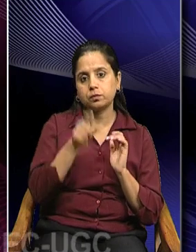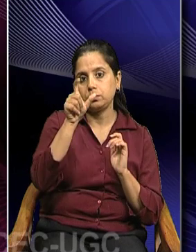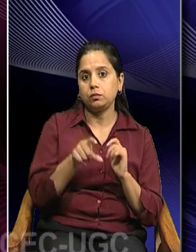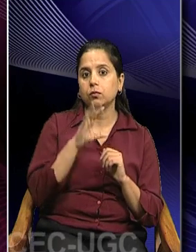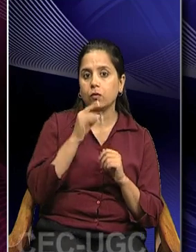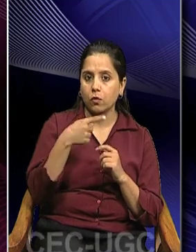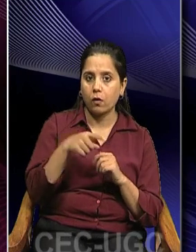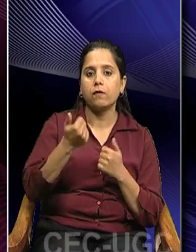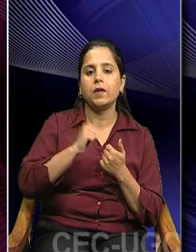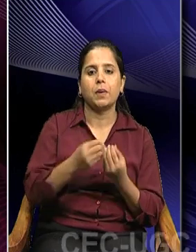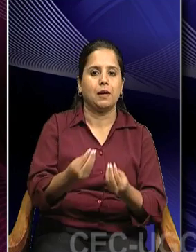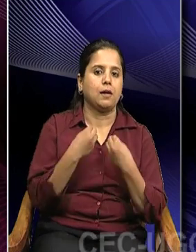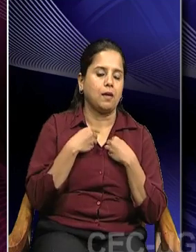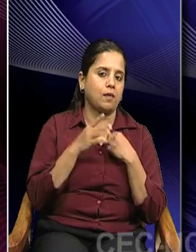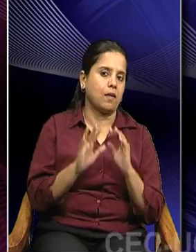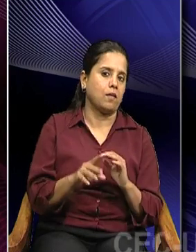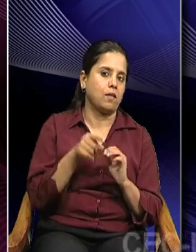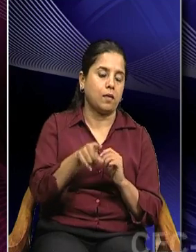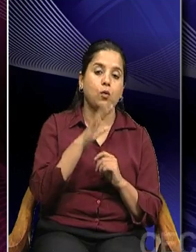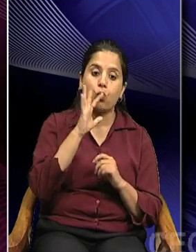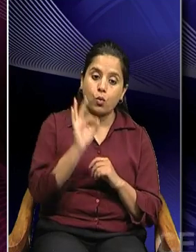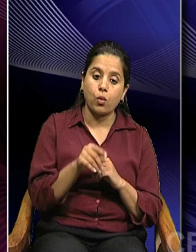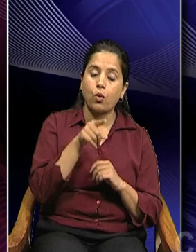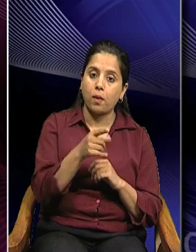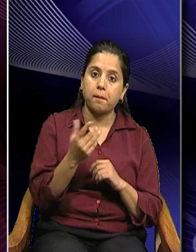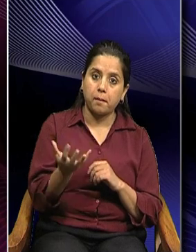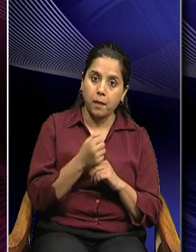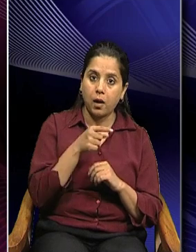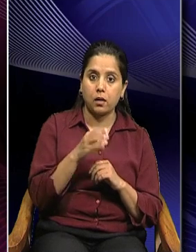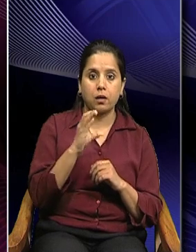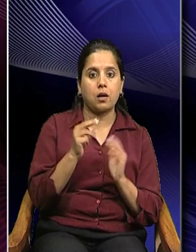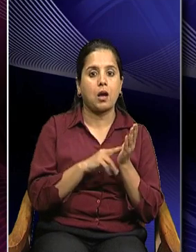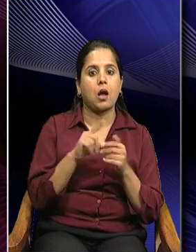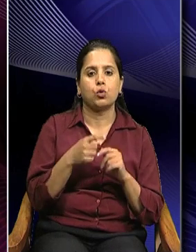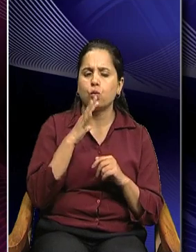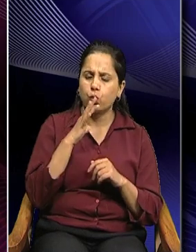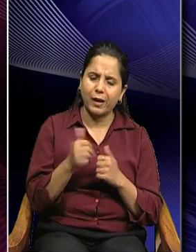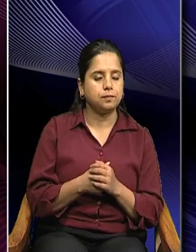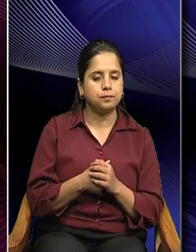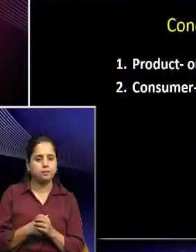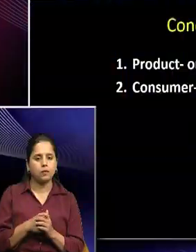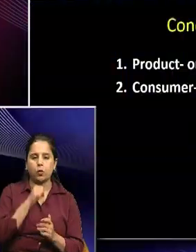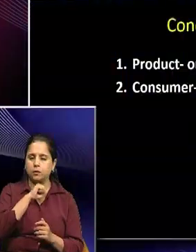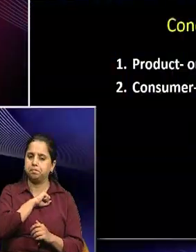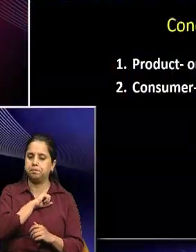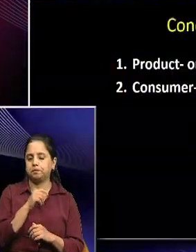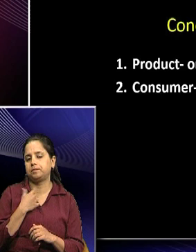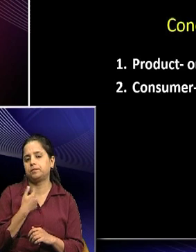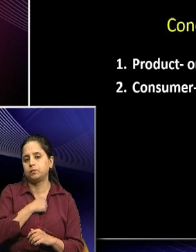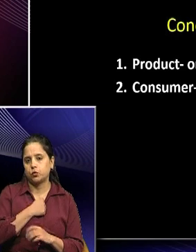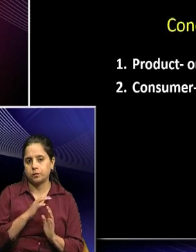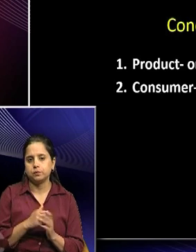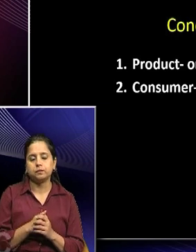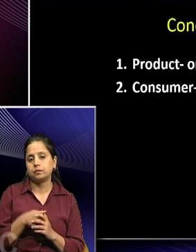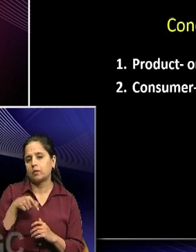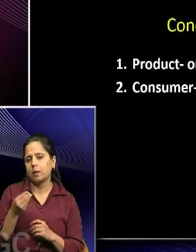going to give the feedback. It is a consumer who is going to give the real feedback. So, there is a